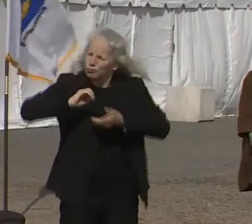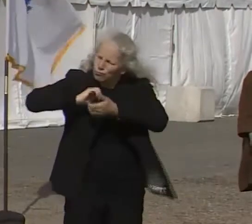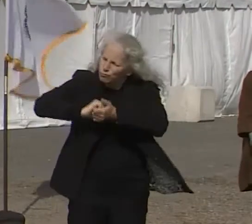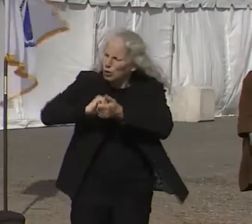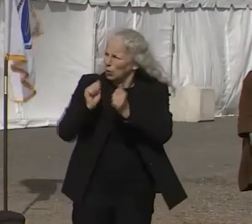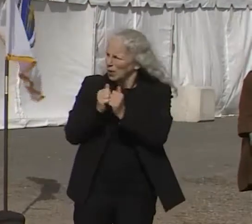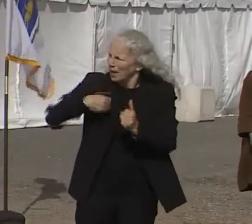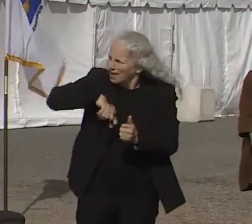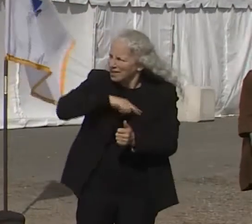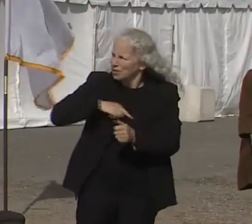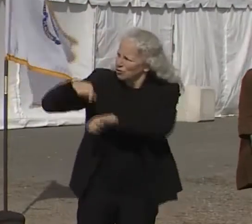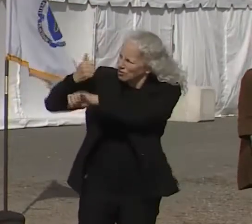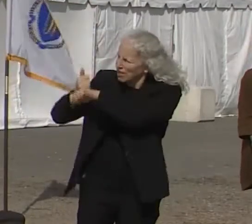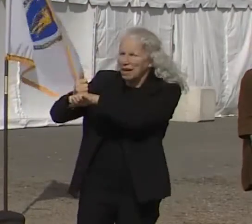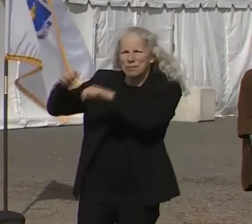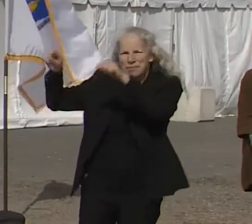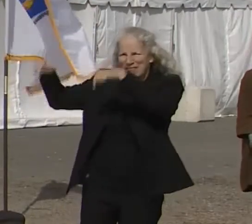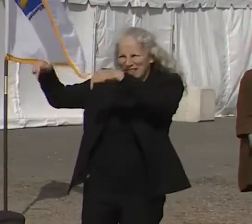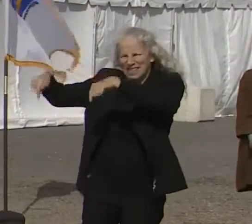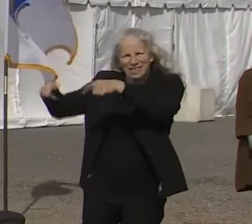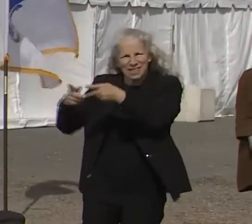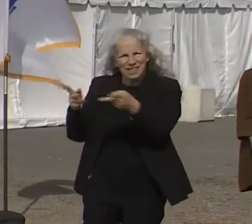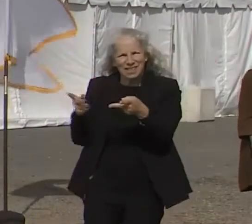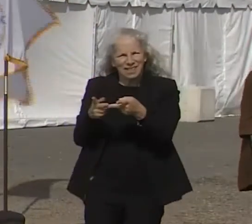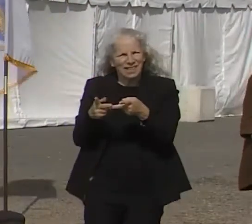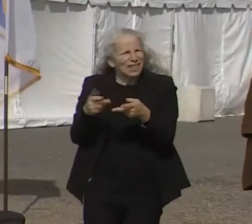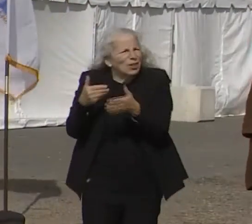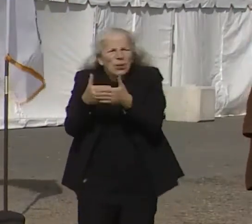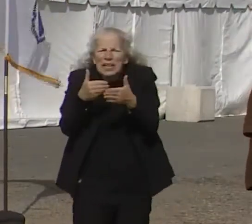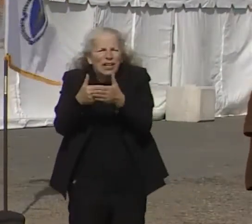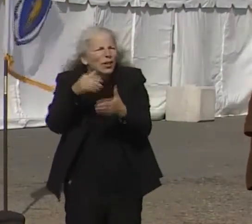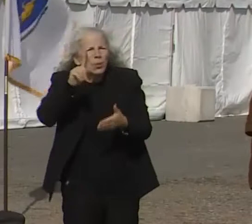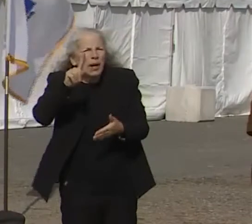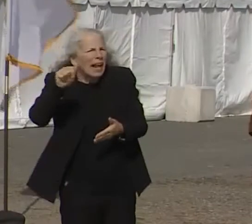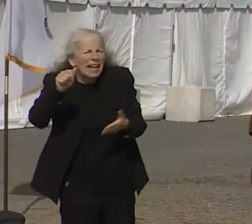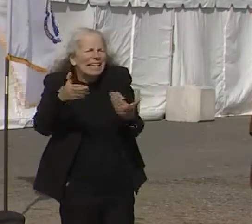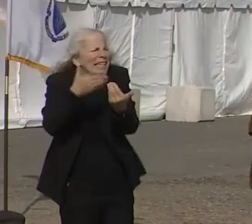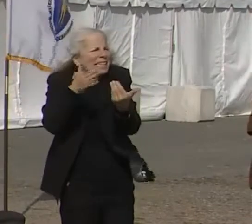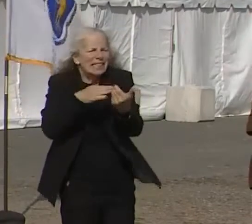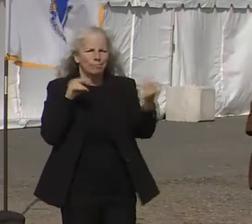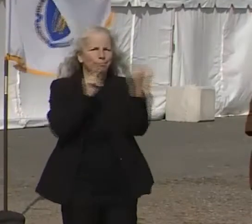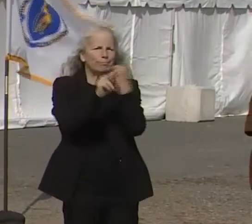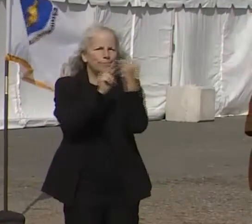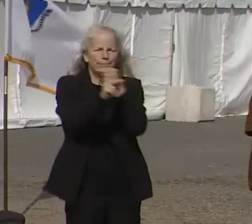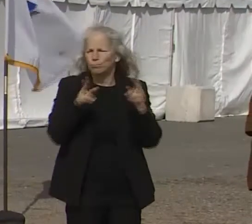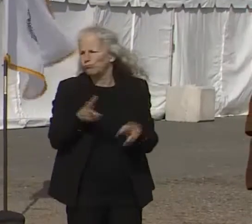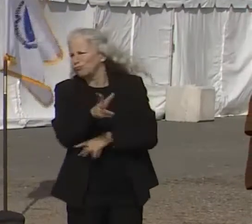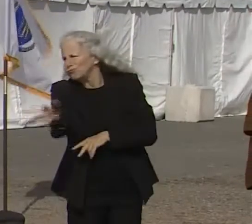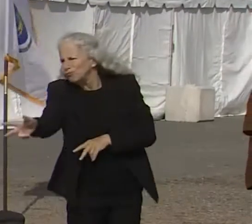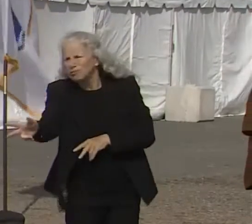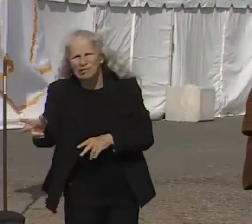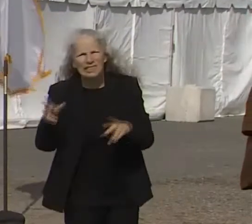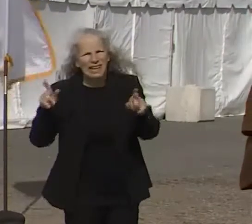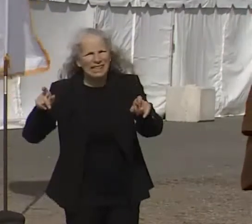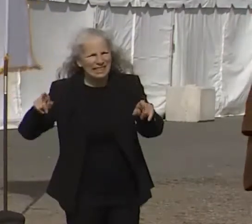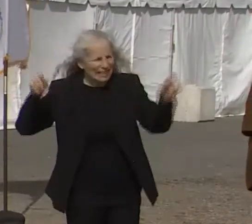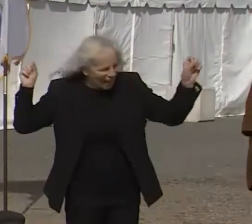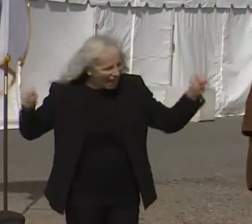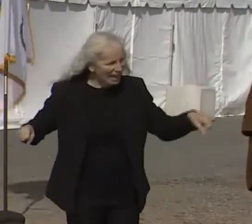secure this site. Since right next to Route 1A, it's a convenient spot for people around the region to come get